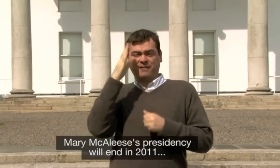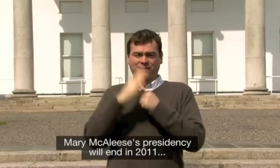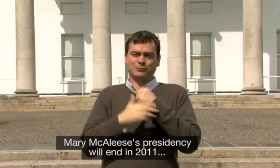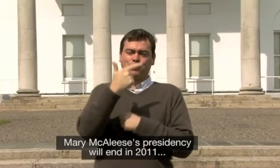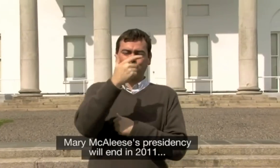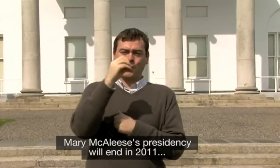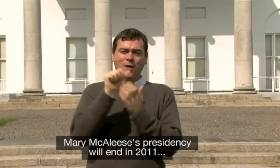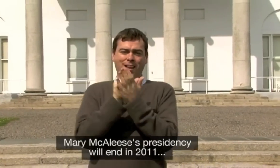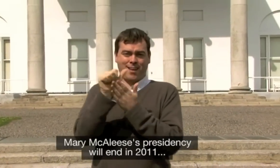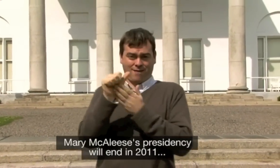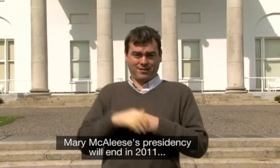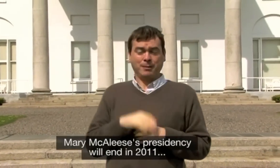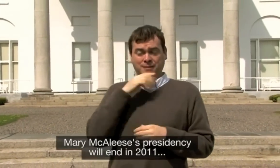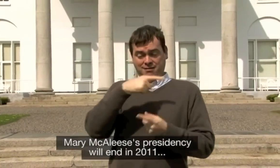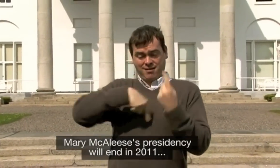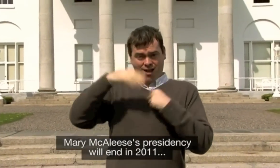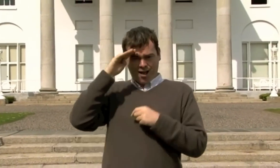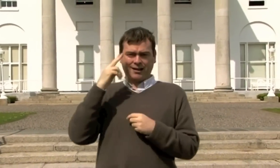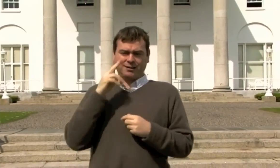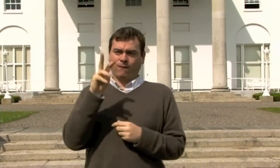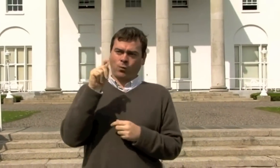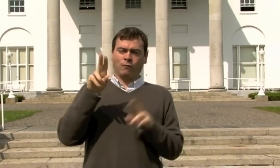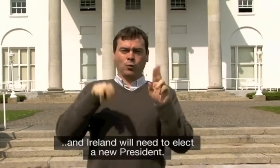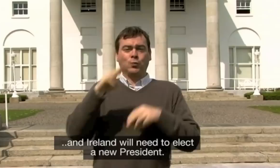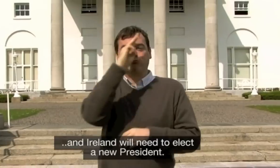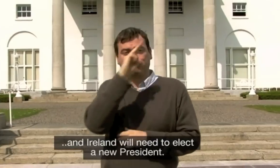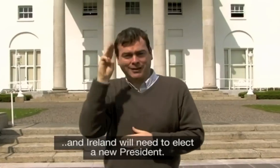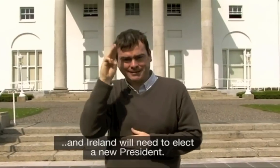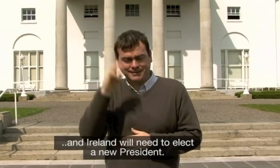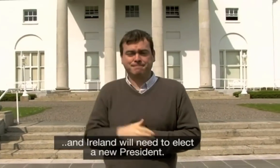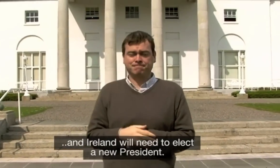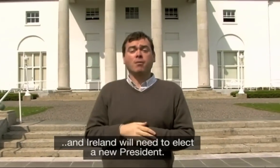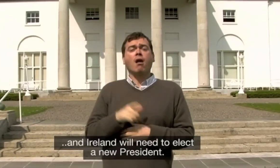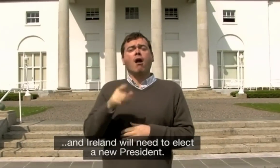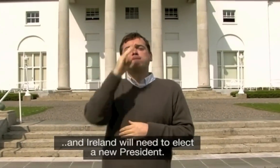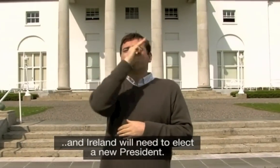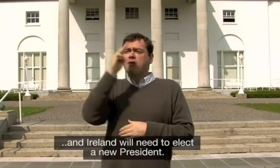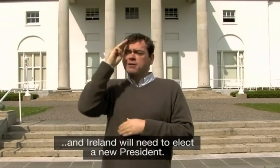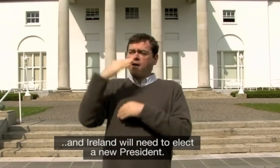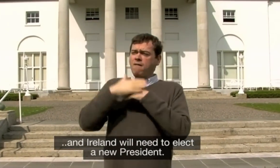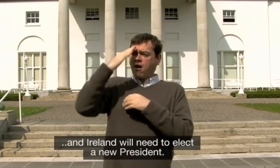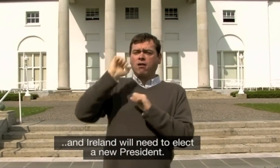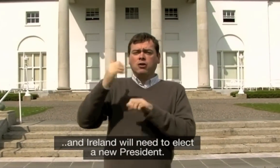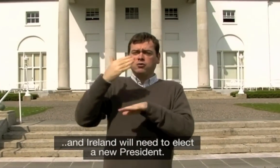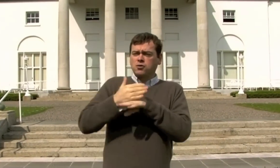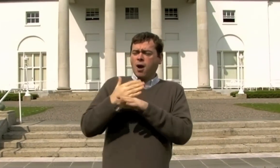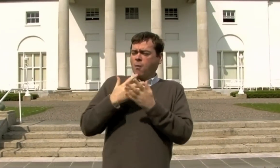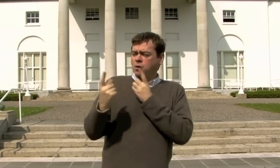will end in 2011, and Ireland will need to elect a new president.